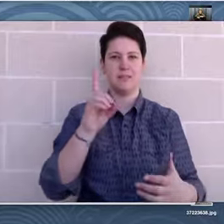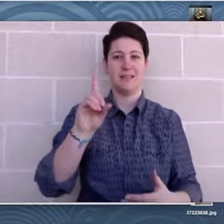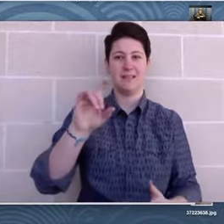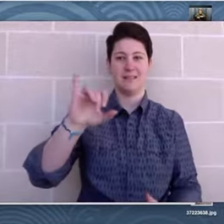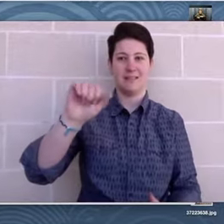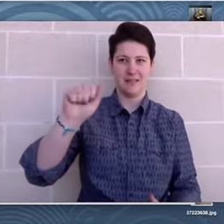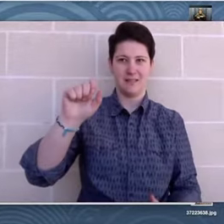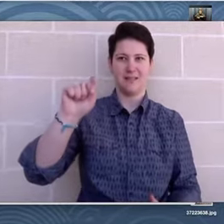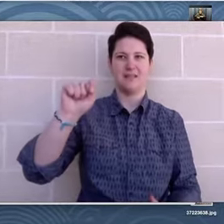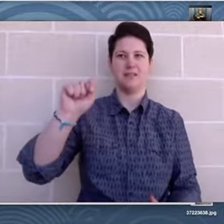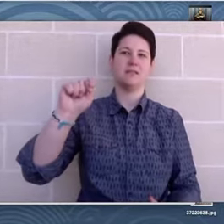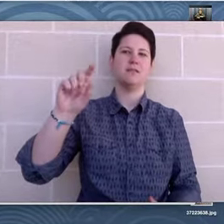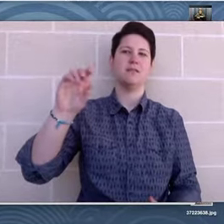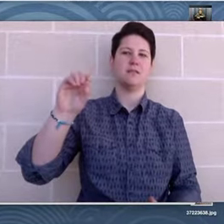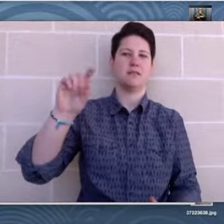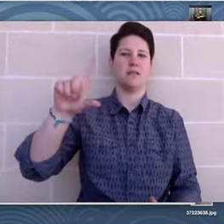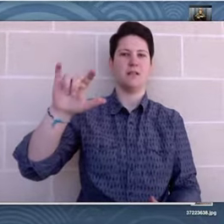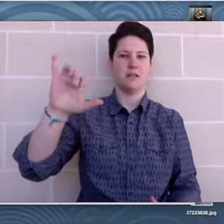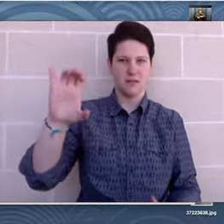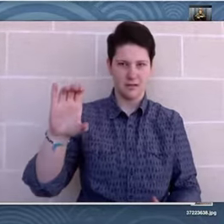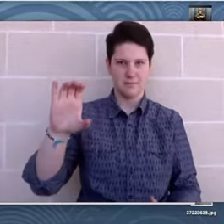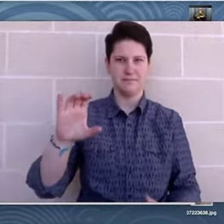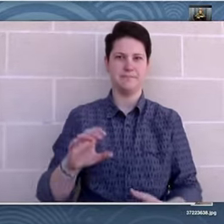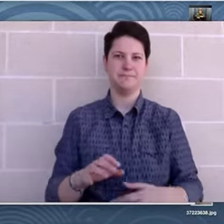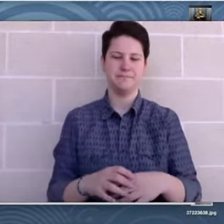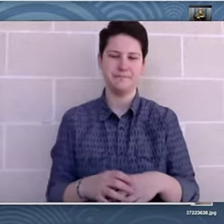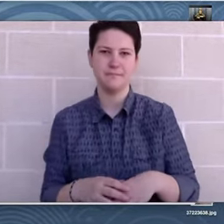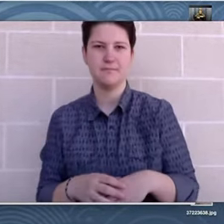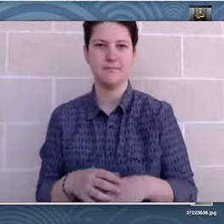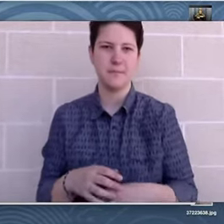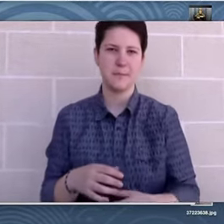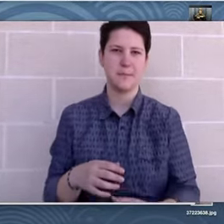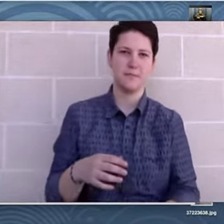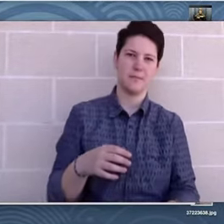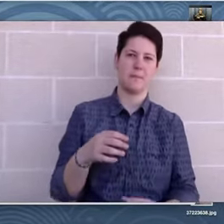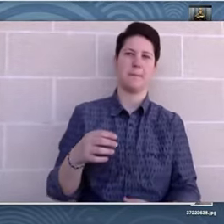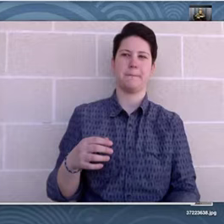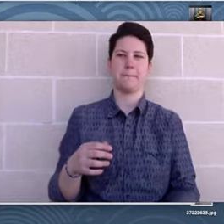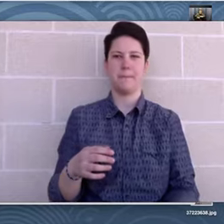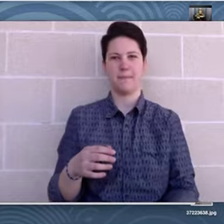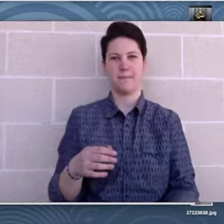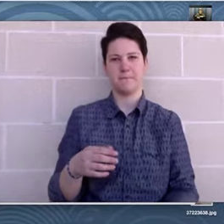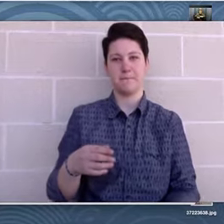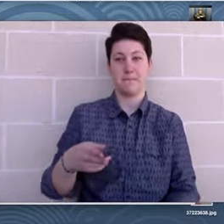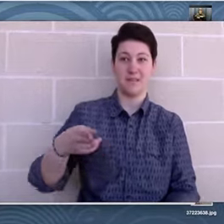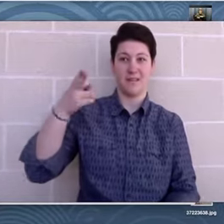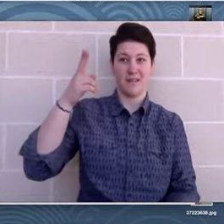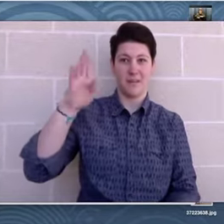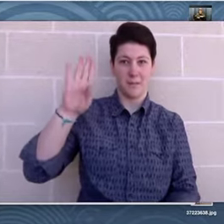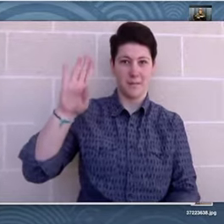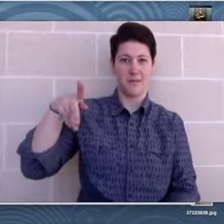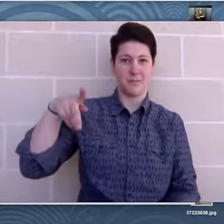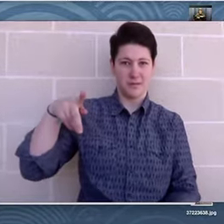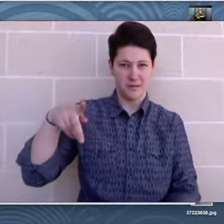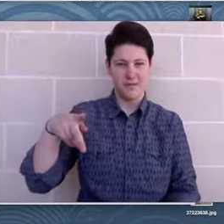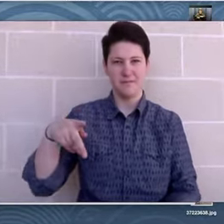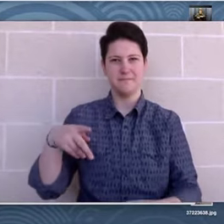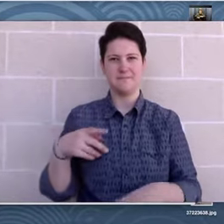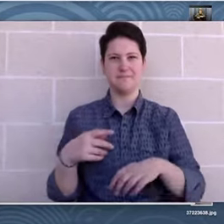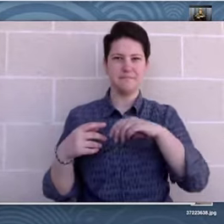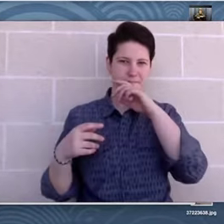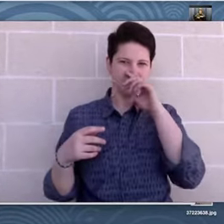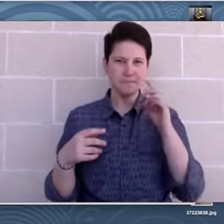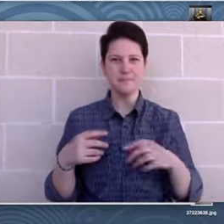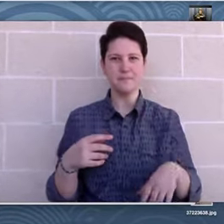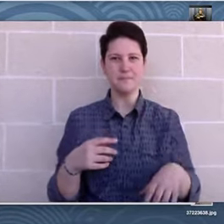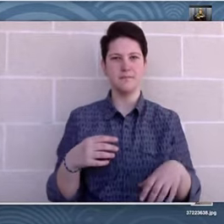Hypertension, high blood pressure. In some people, the blood pressure will be very high, more than the usual 120 by